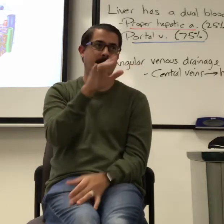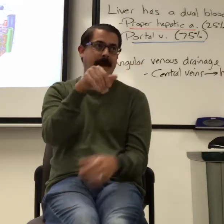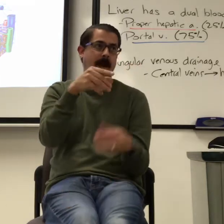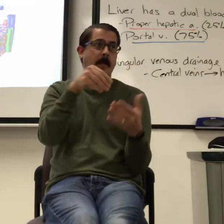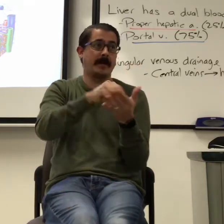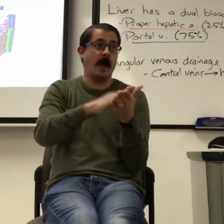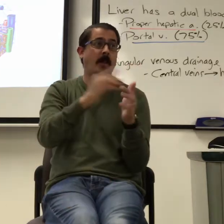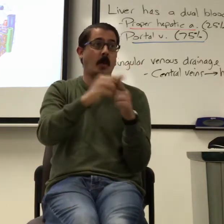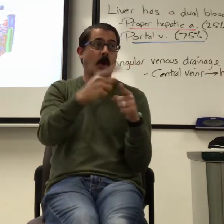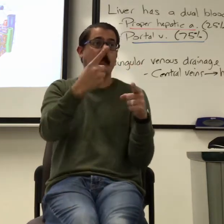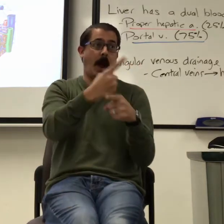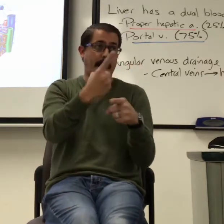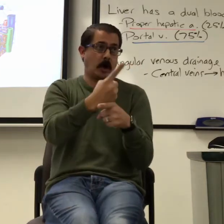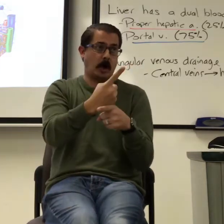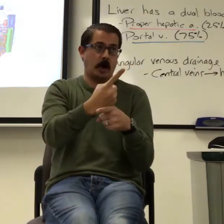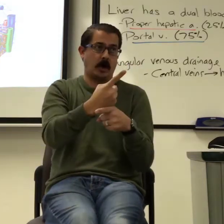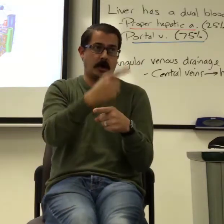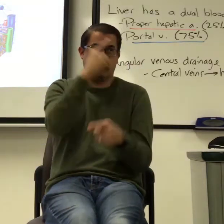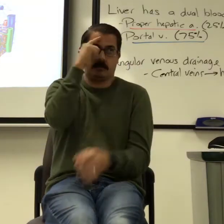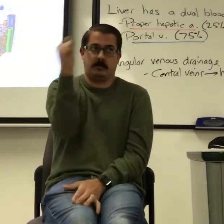all good.